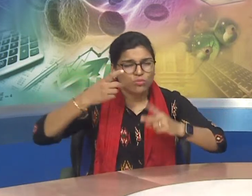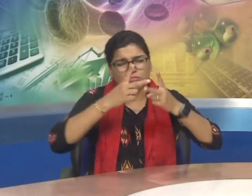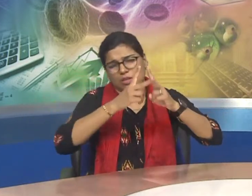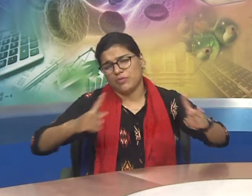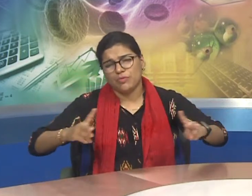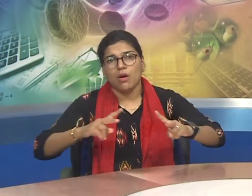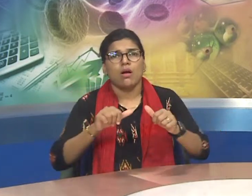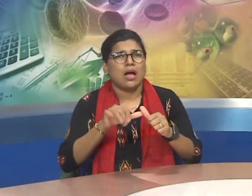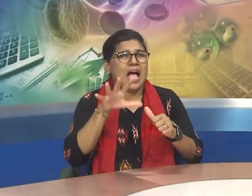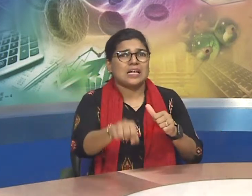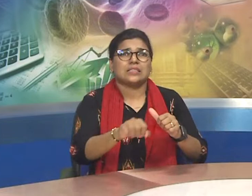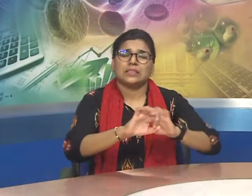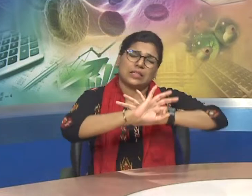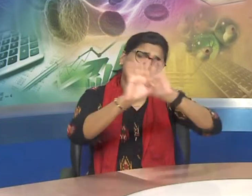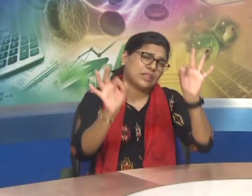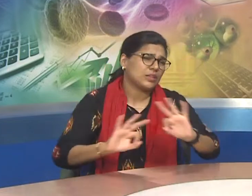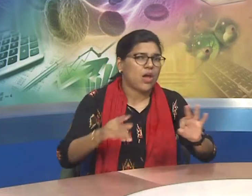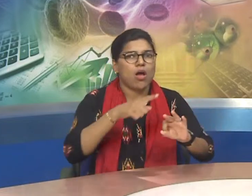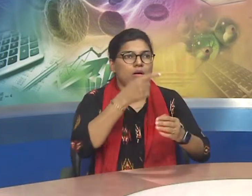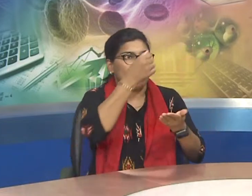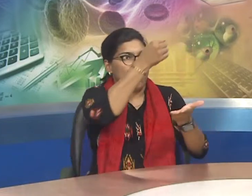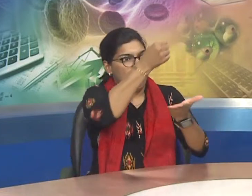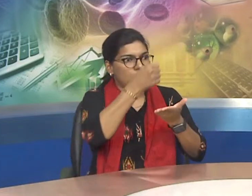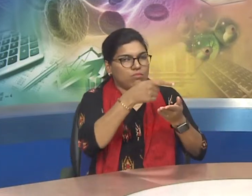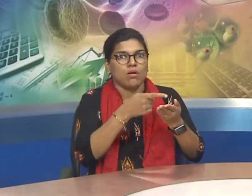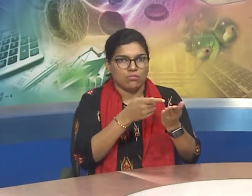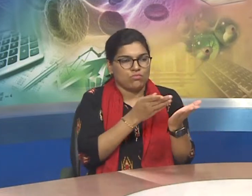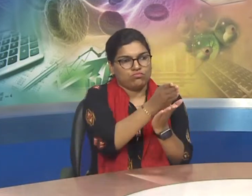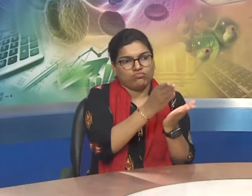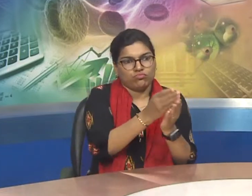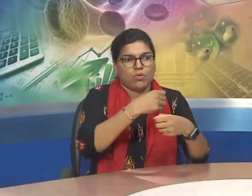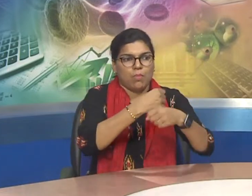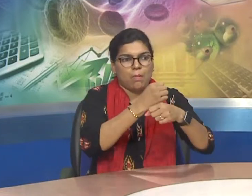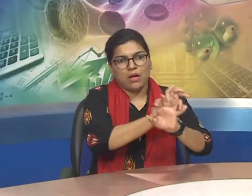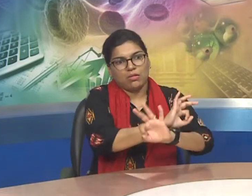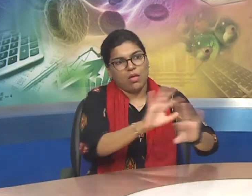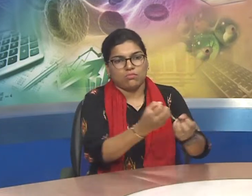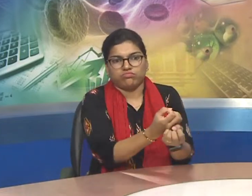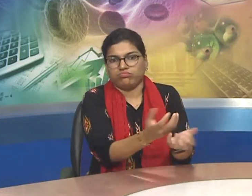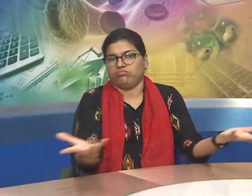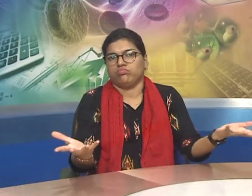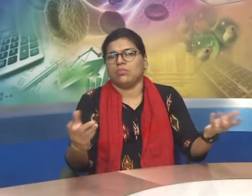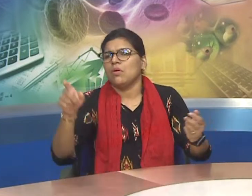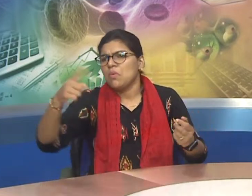economic implication is also an important factor